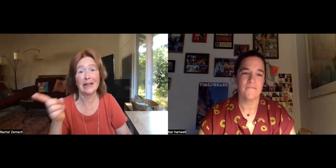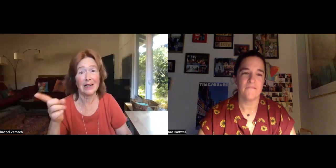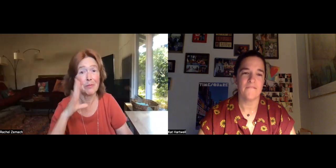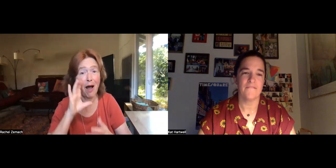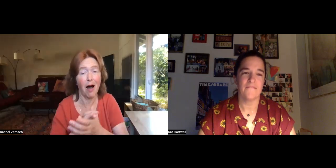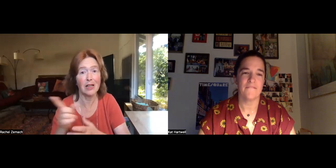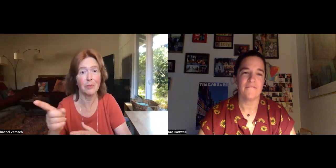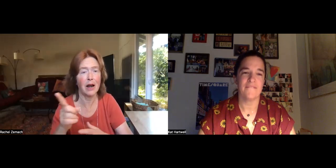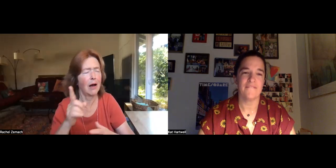He, my husband,